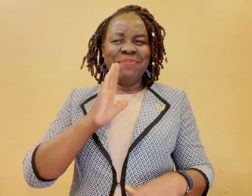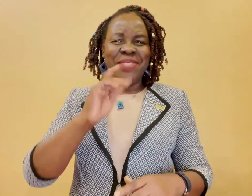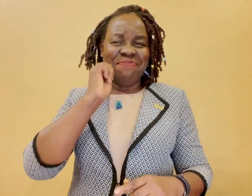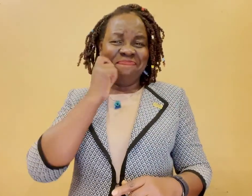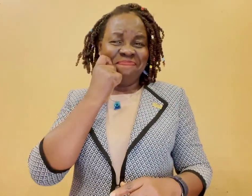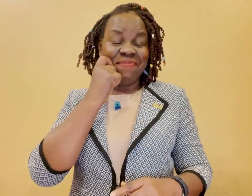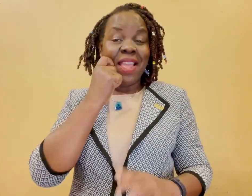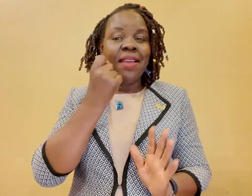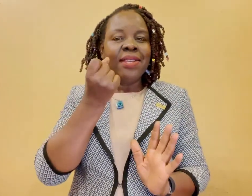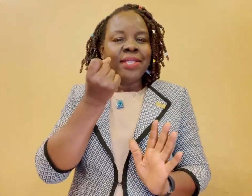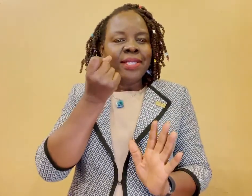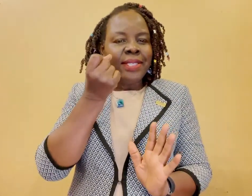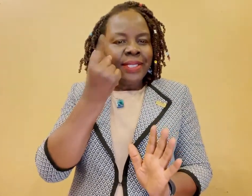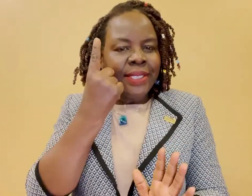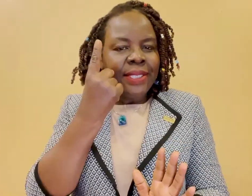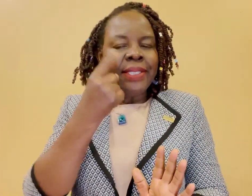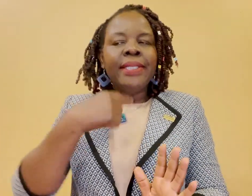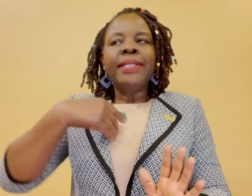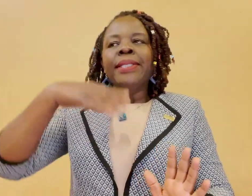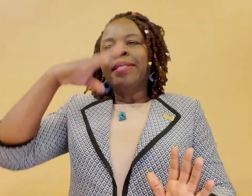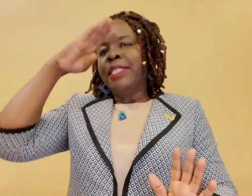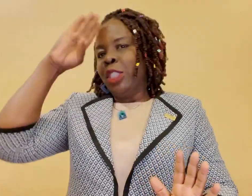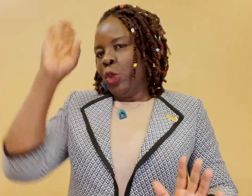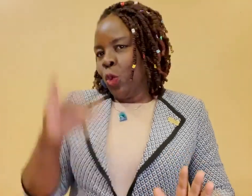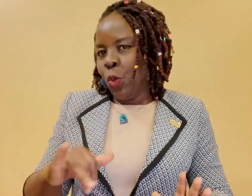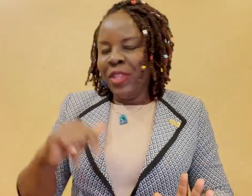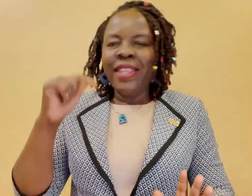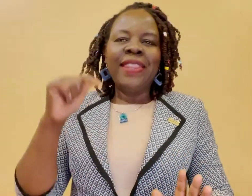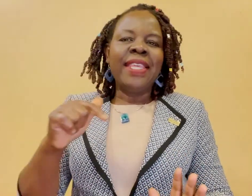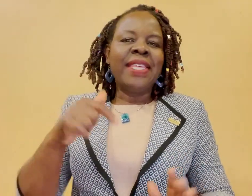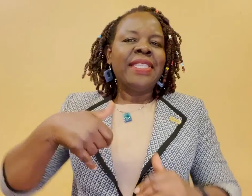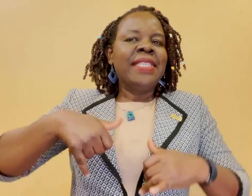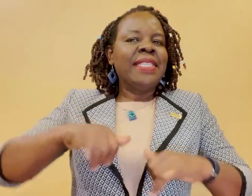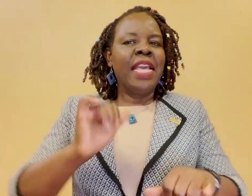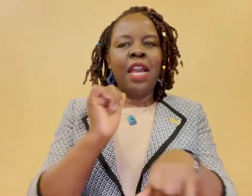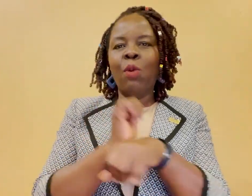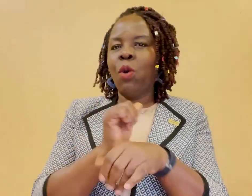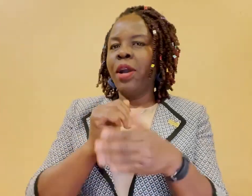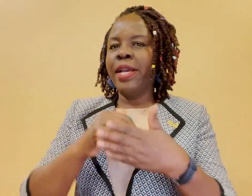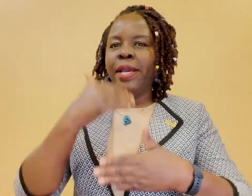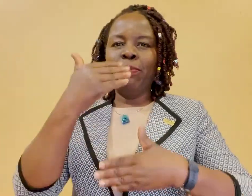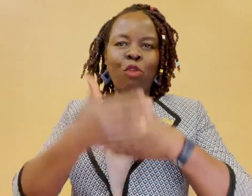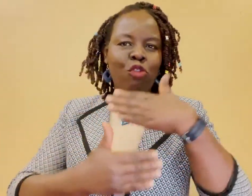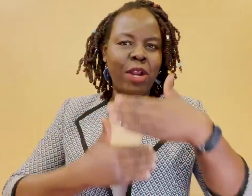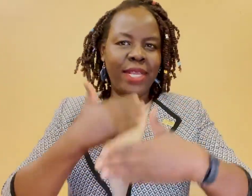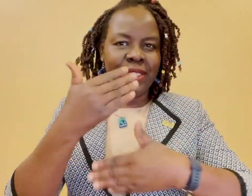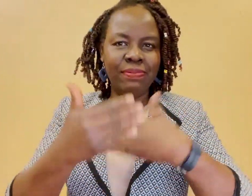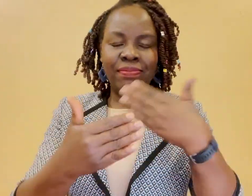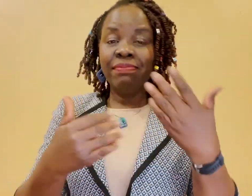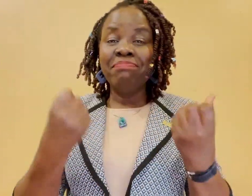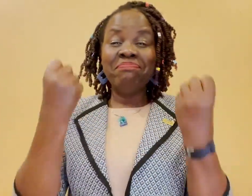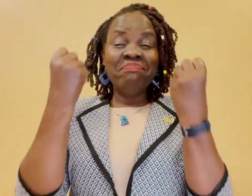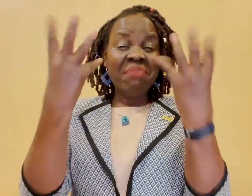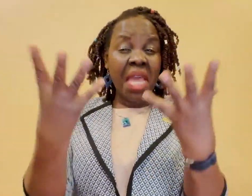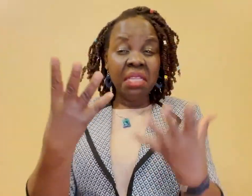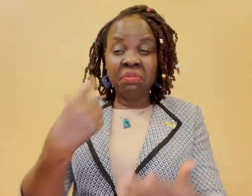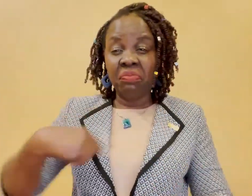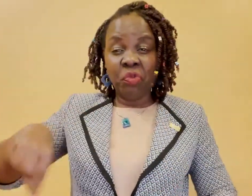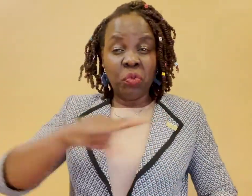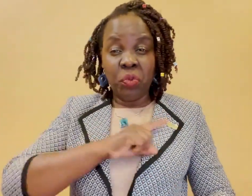it is going to be awesome. Do know that this is still a work in progress, and there are